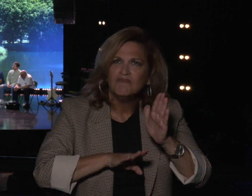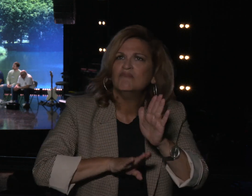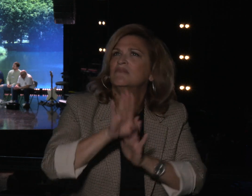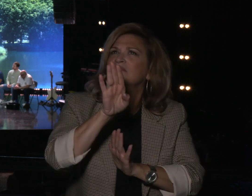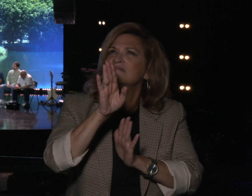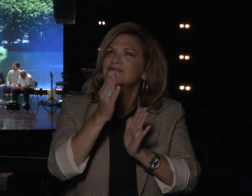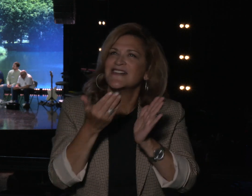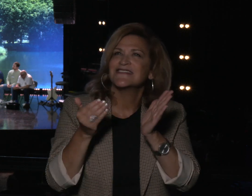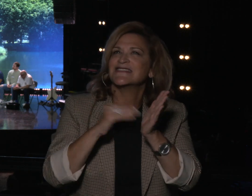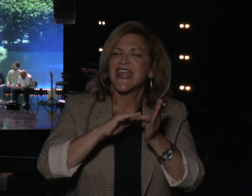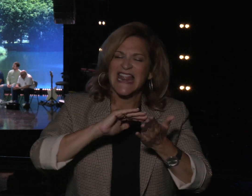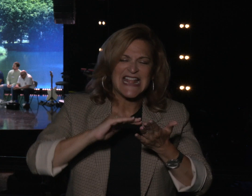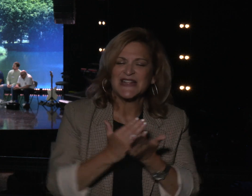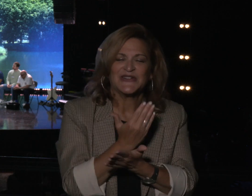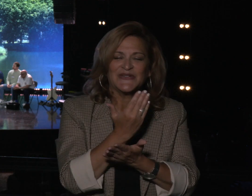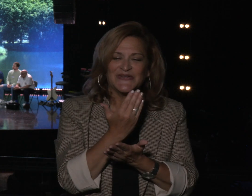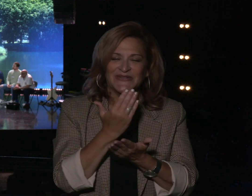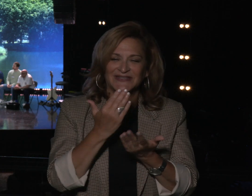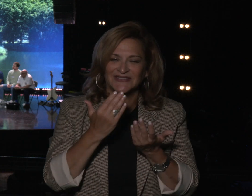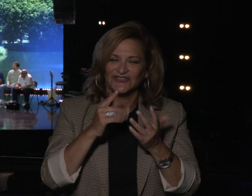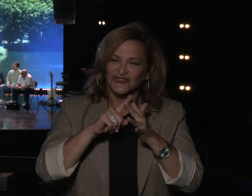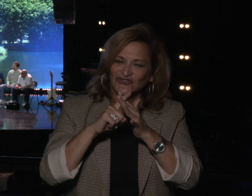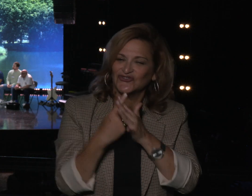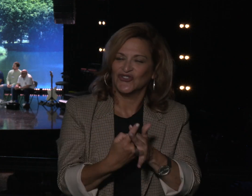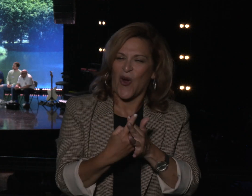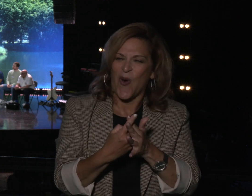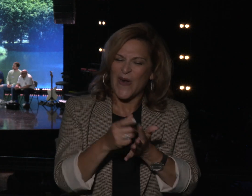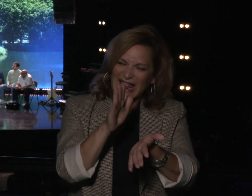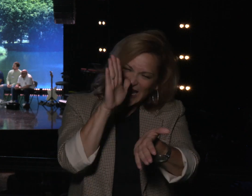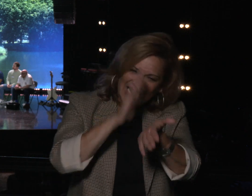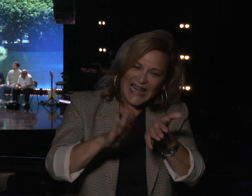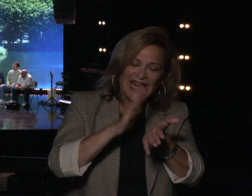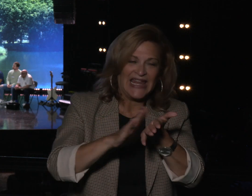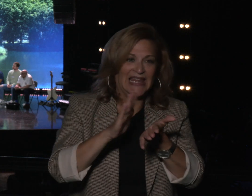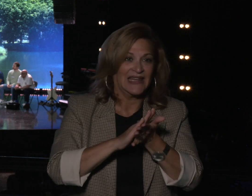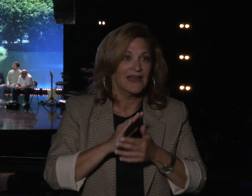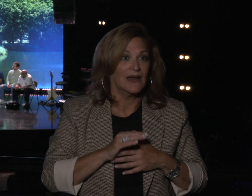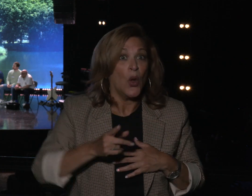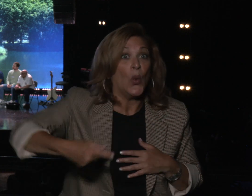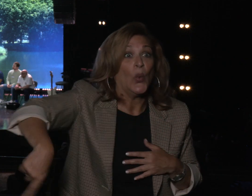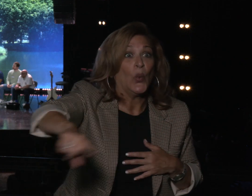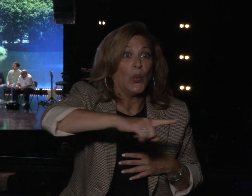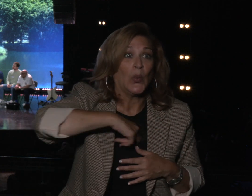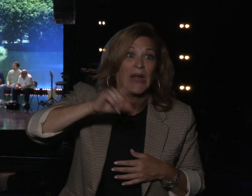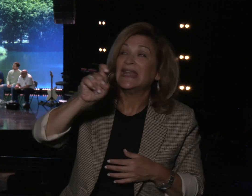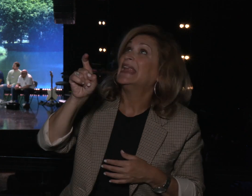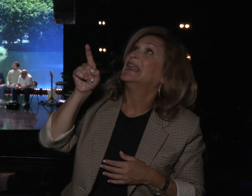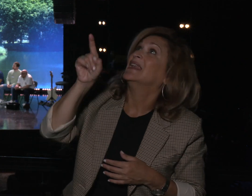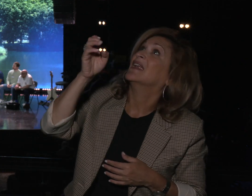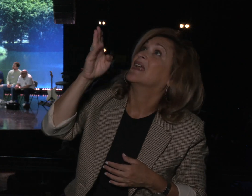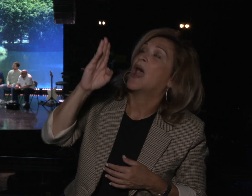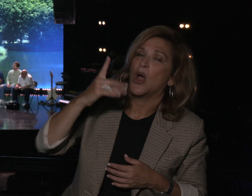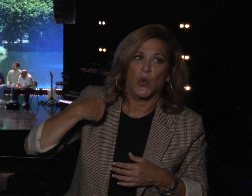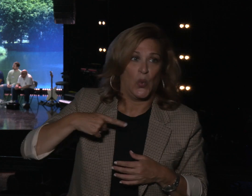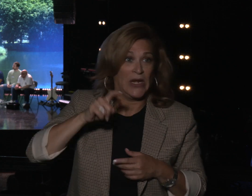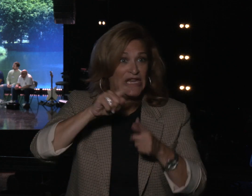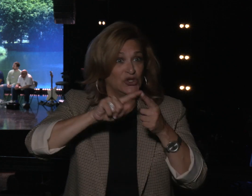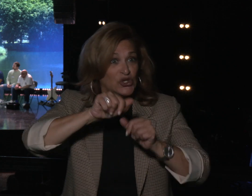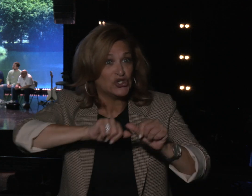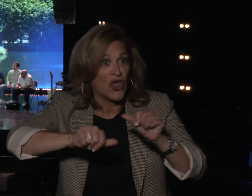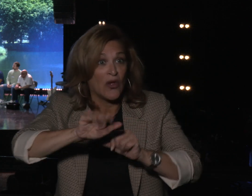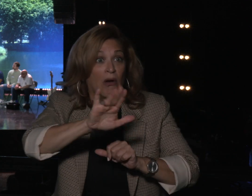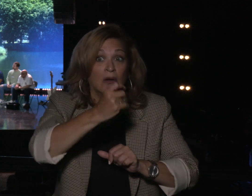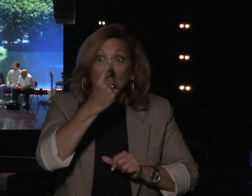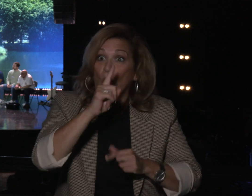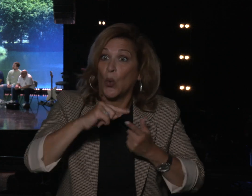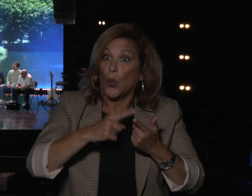again with a fresh start. We need Him. We need each other. I want to serve you when your feet are dirty. I want you to serve me when my feet are dirty.